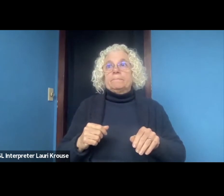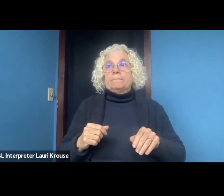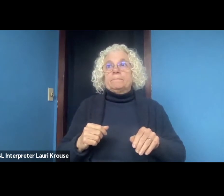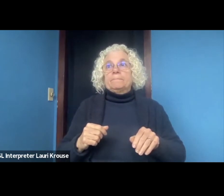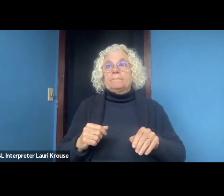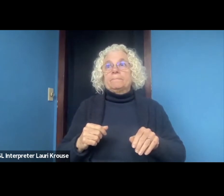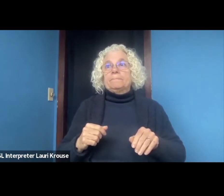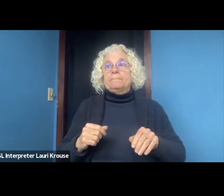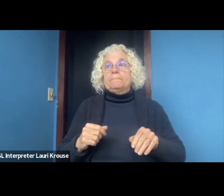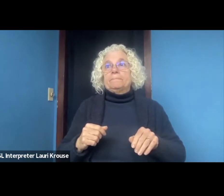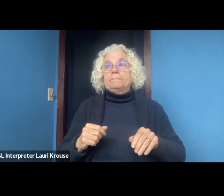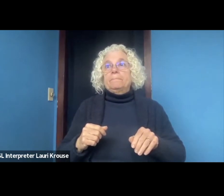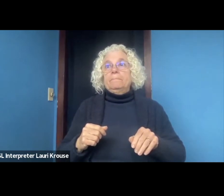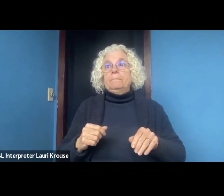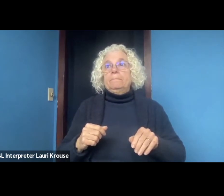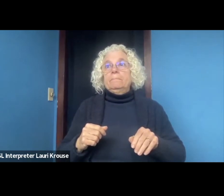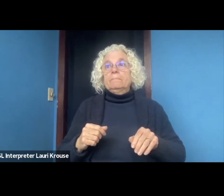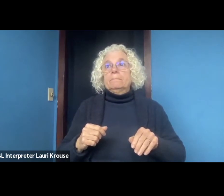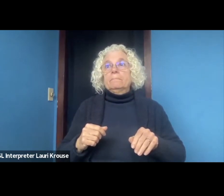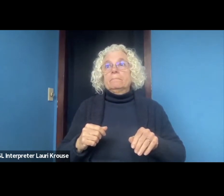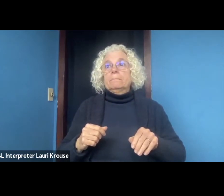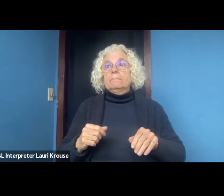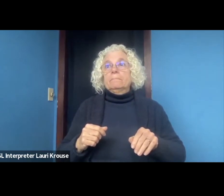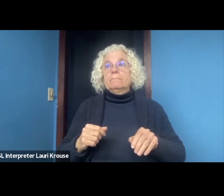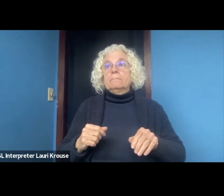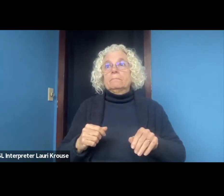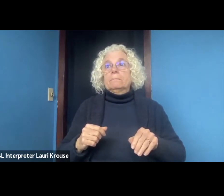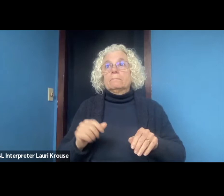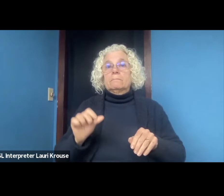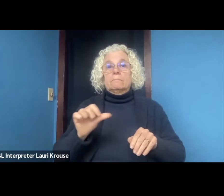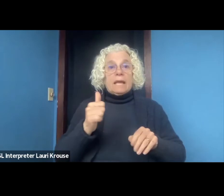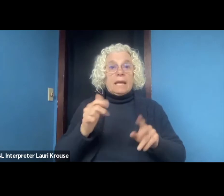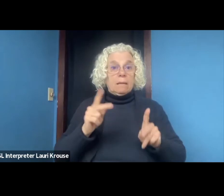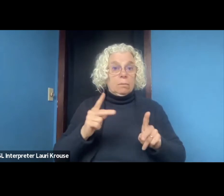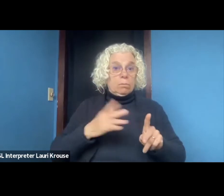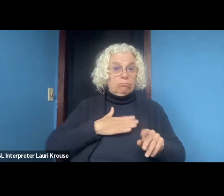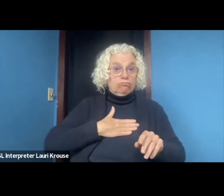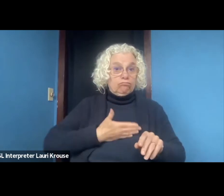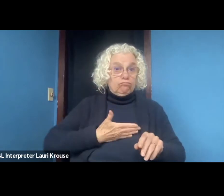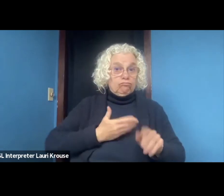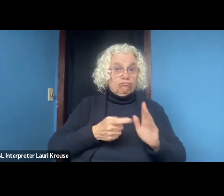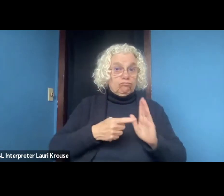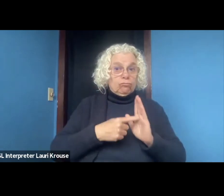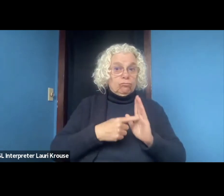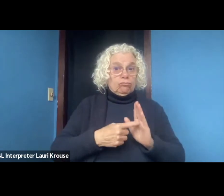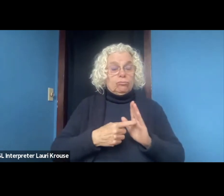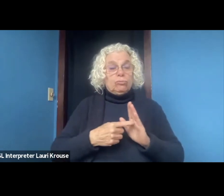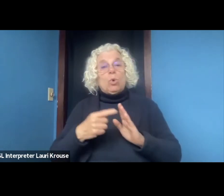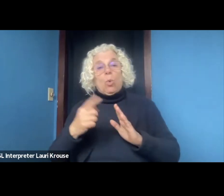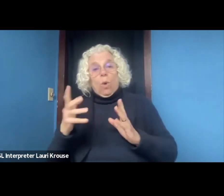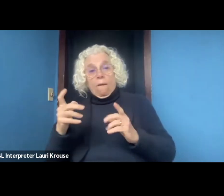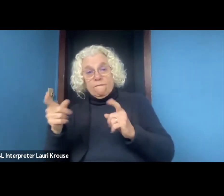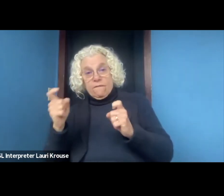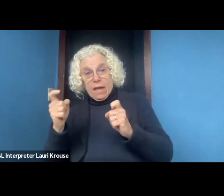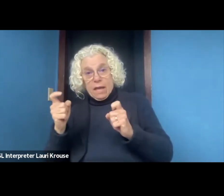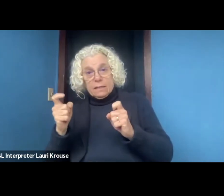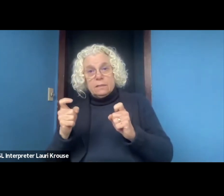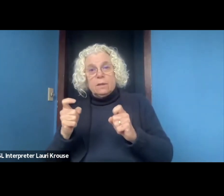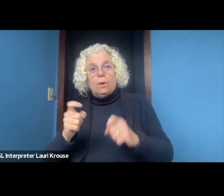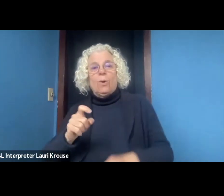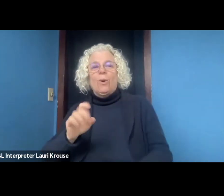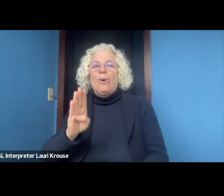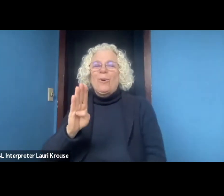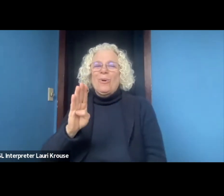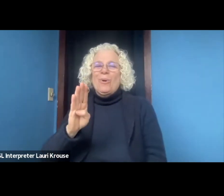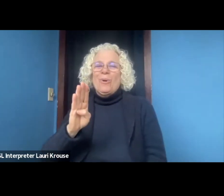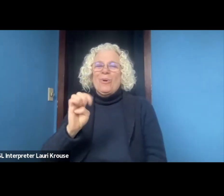suggestion for any brave person out there who would like to. So we're doing upbeat fast beatbox. I wish I could.